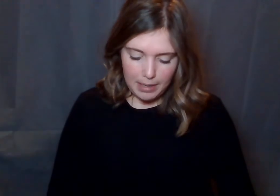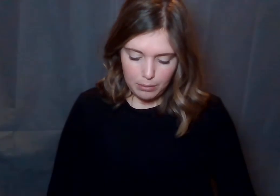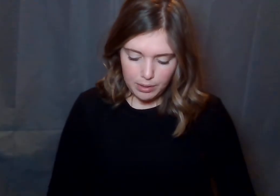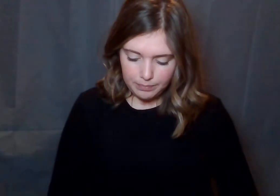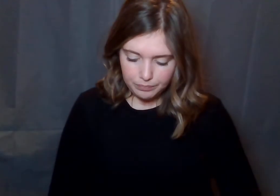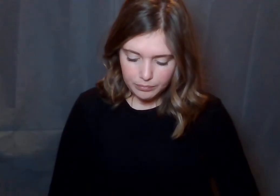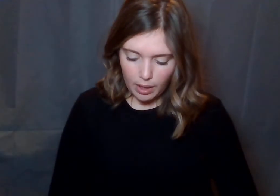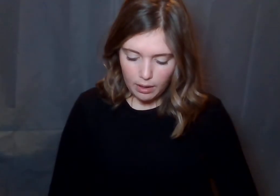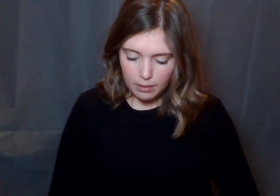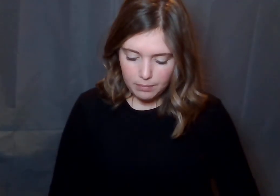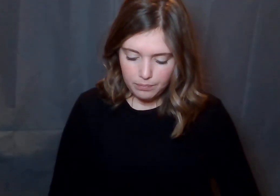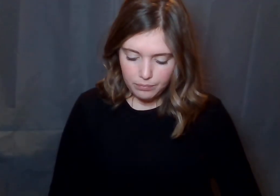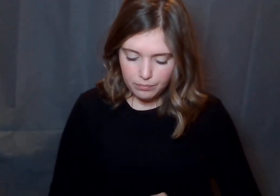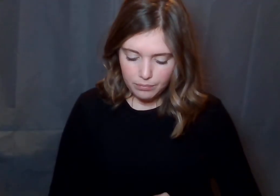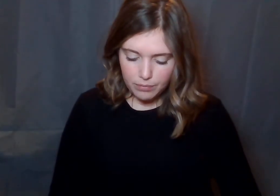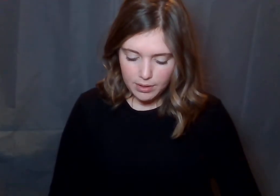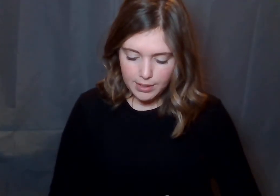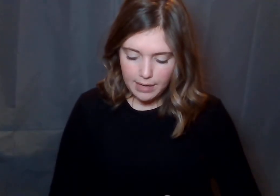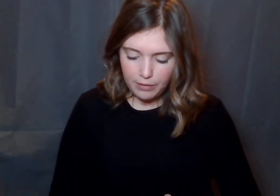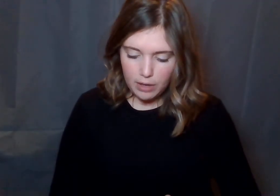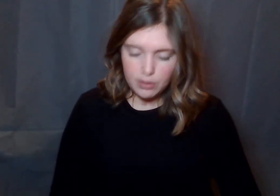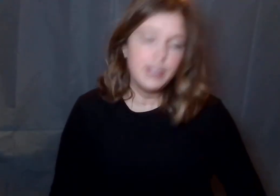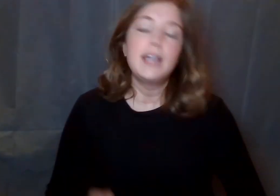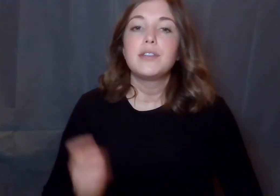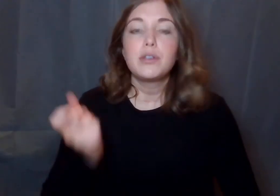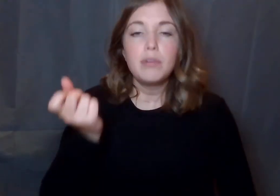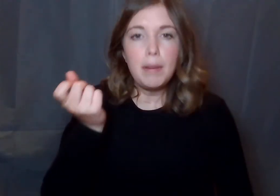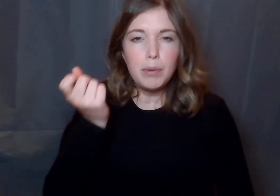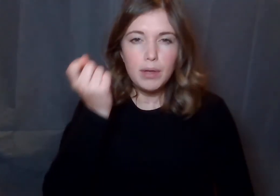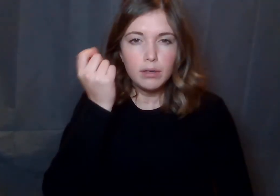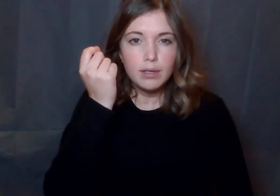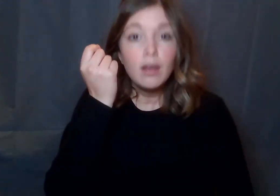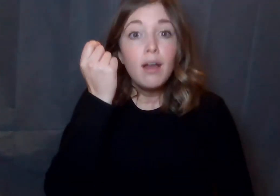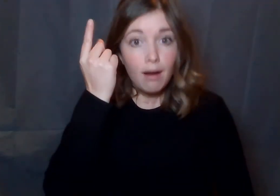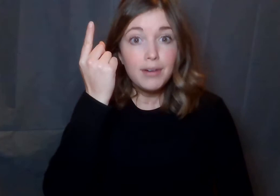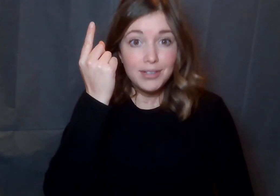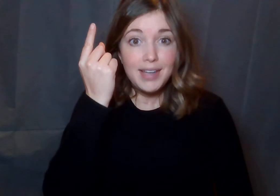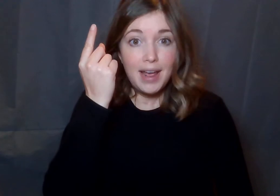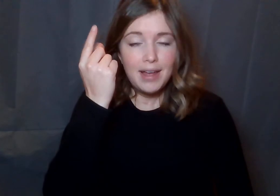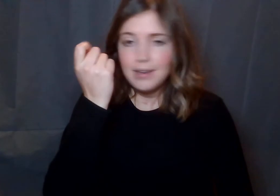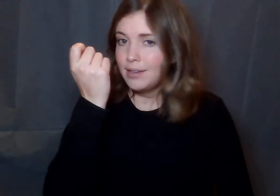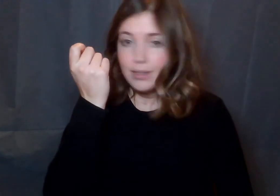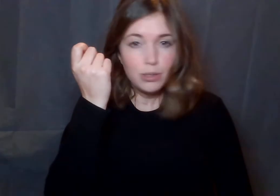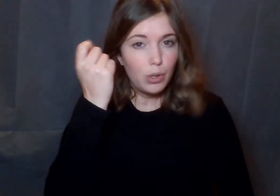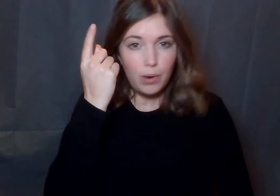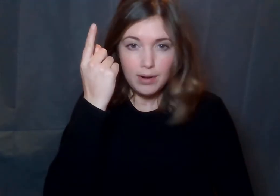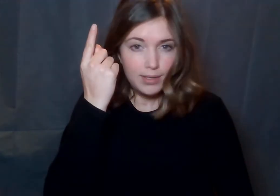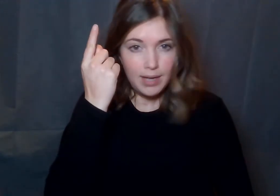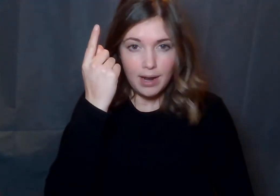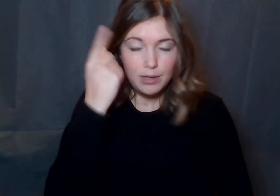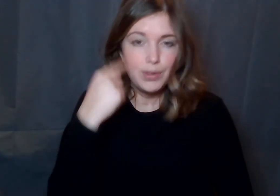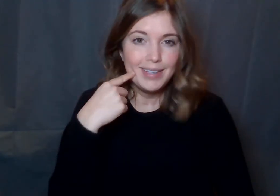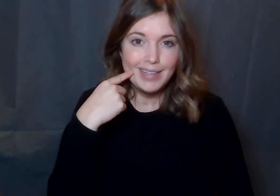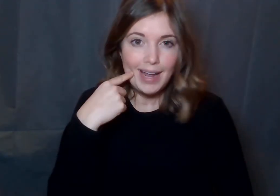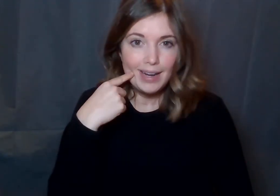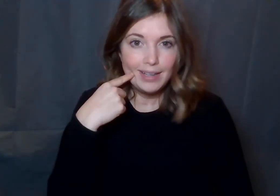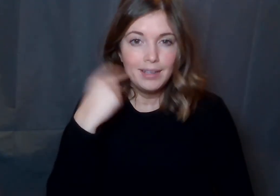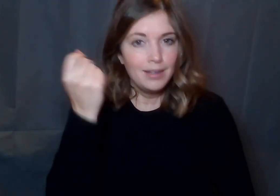about the sign for understand. So you remember we learned understand and don't understand. You can negate it